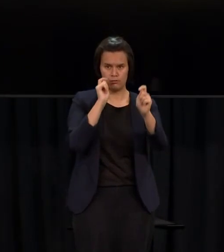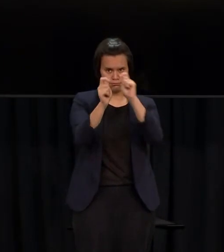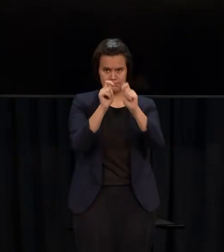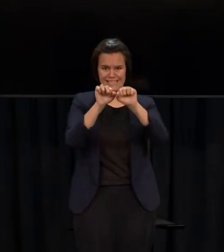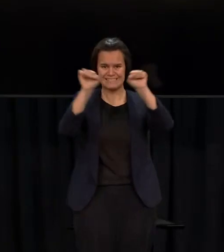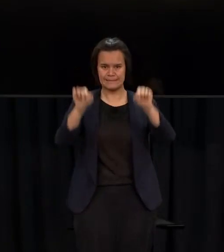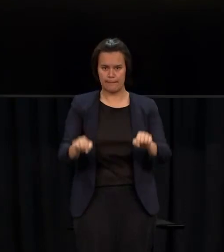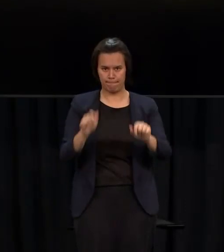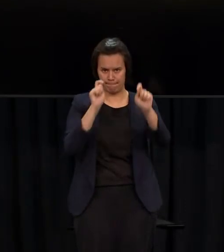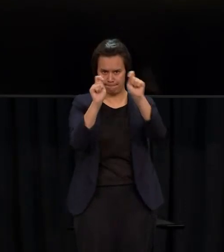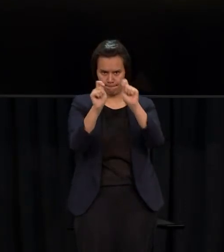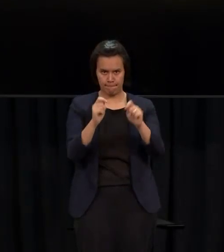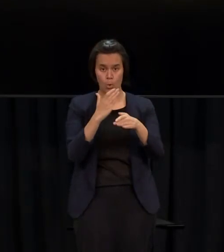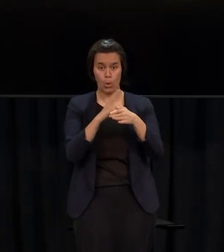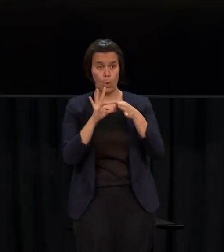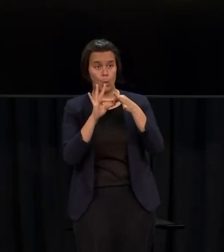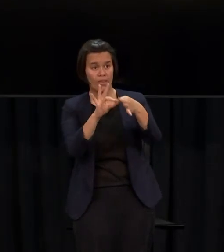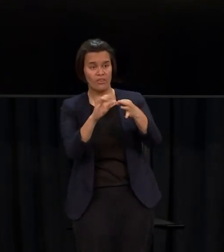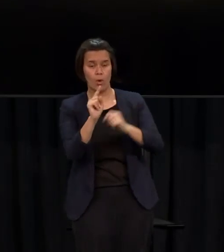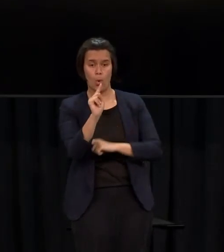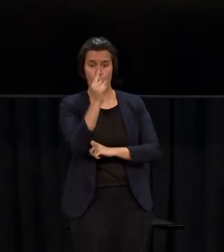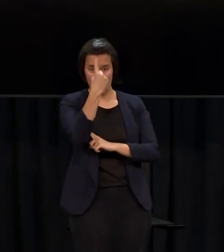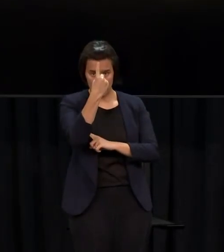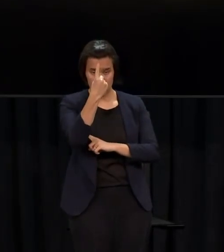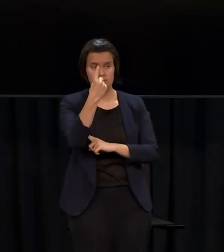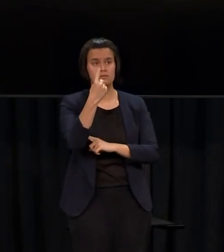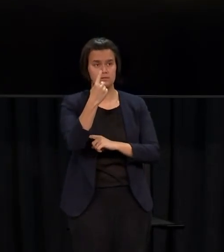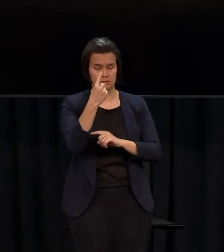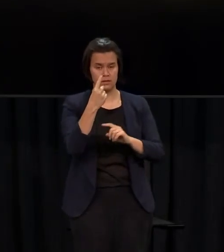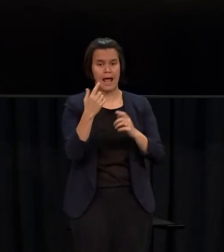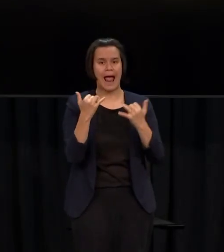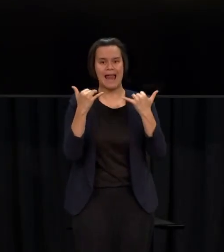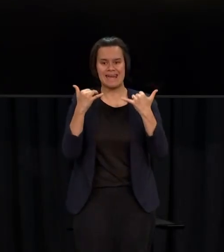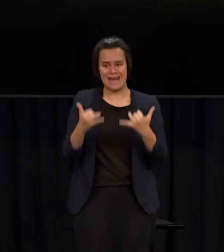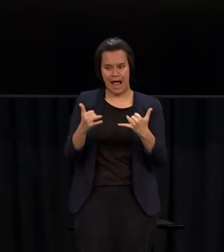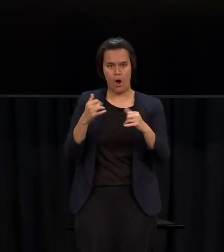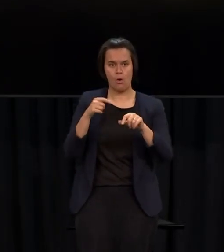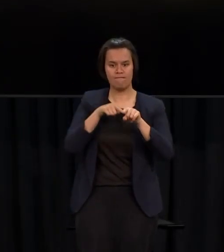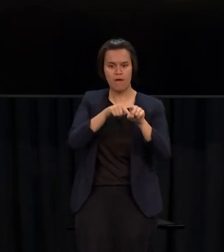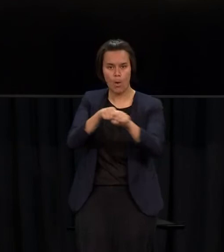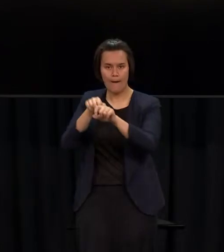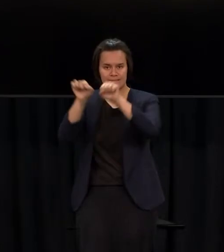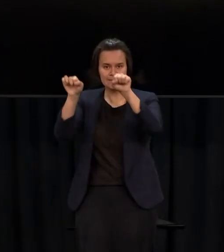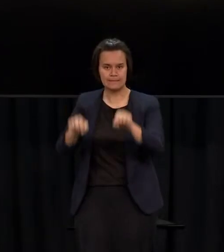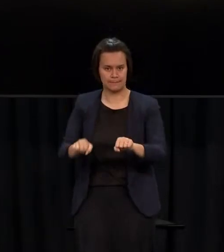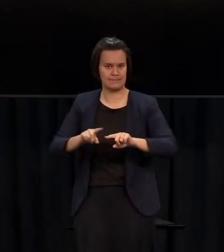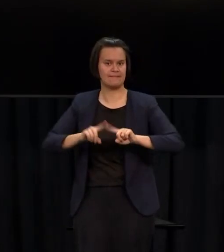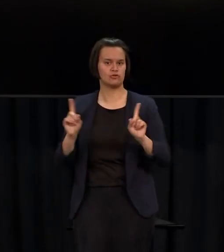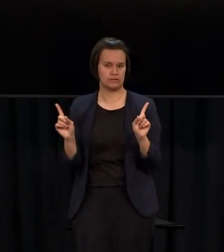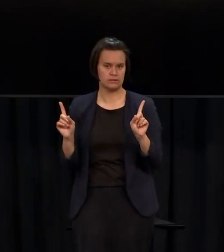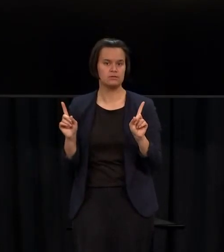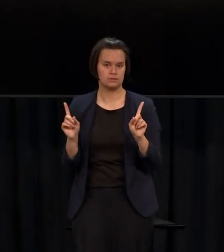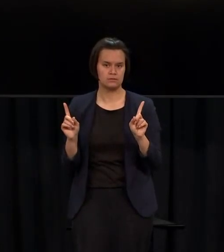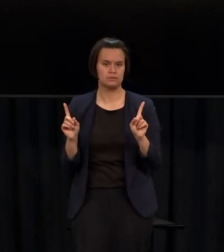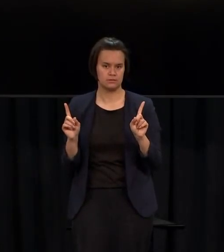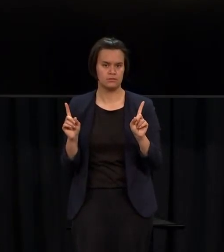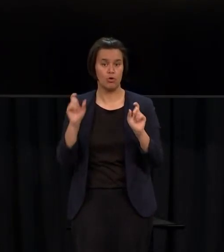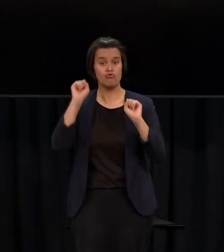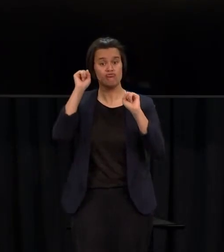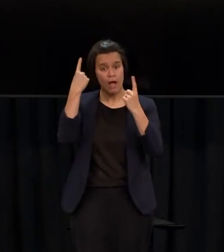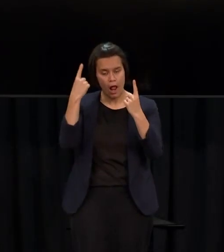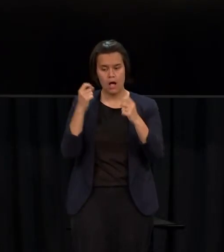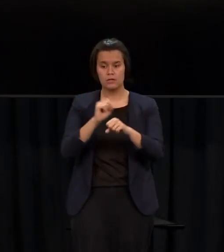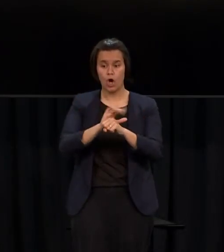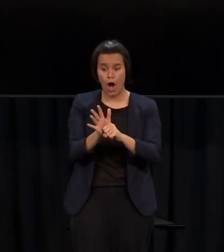Regional Public Health, a new approach to the way cases are followed up. Recognising that with larger numbers and